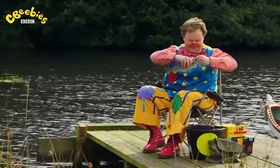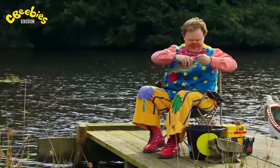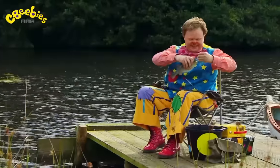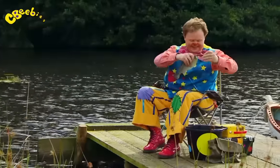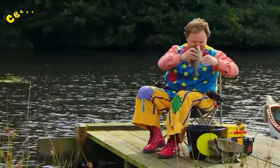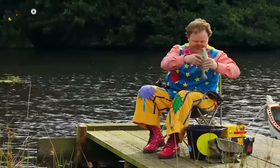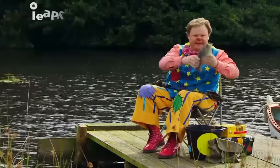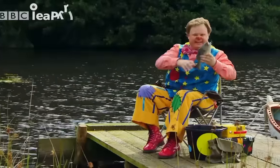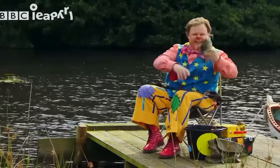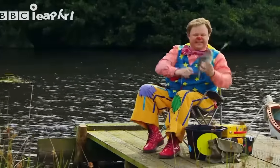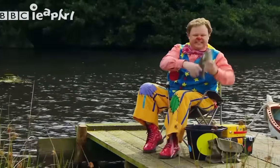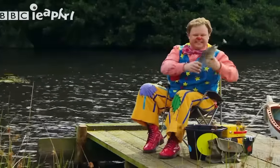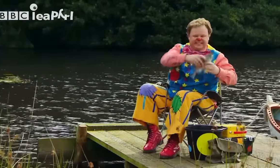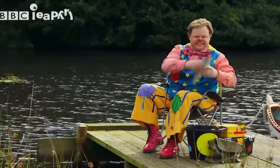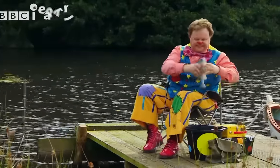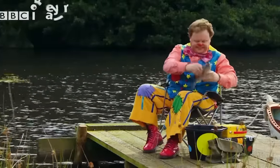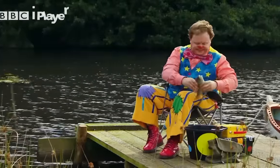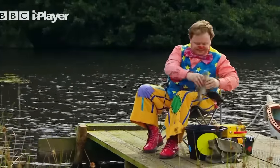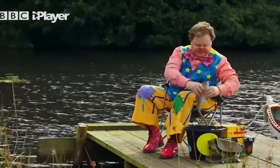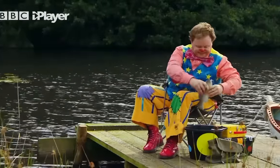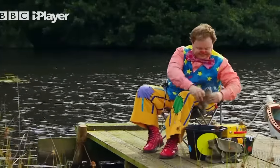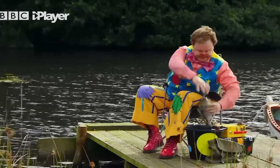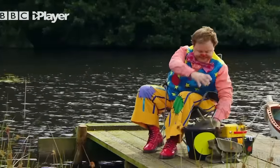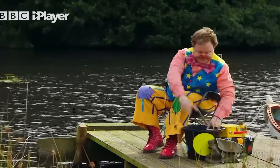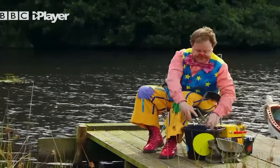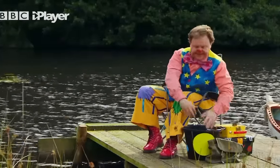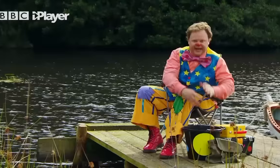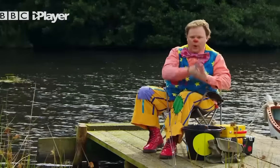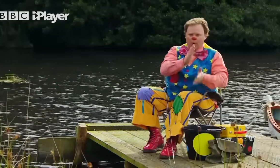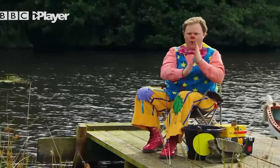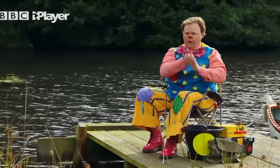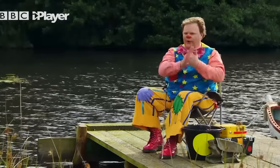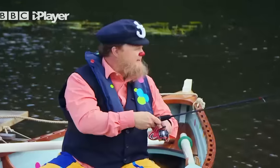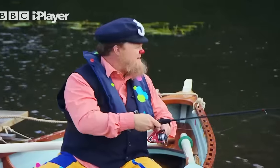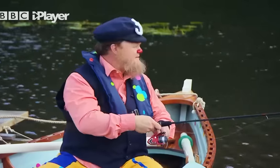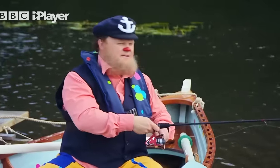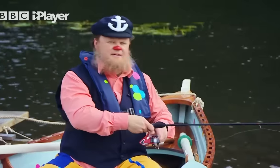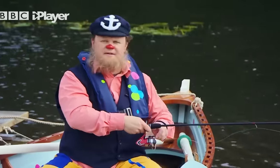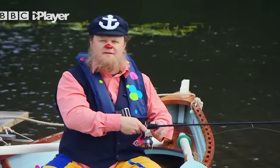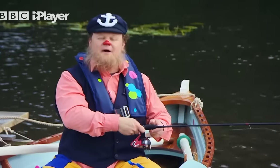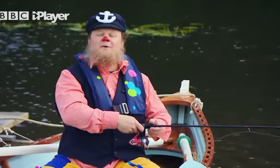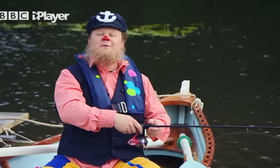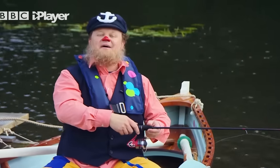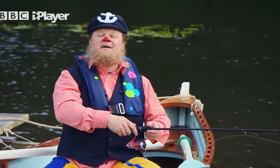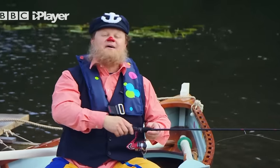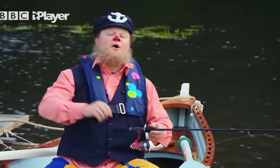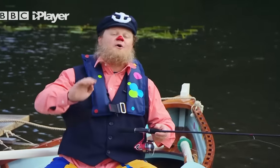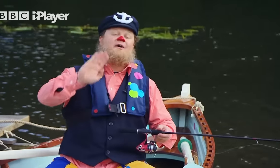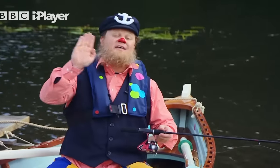Good idea. Wait. We'll see how Fisherman Tumble is getting on. Hello, fish. Oh, ahoy